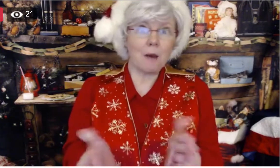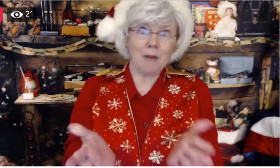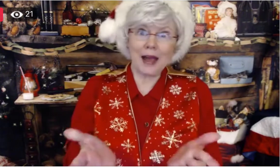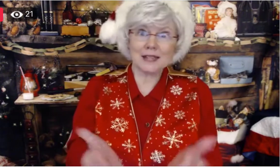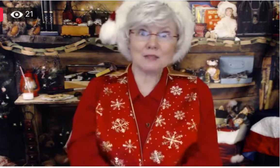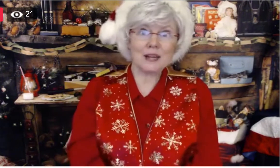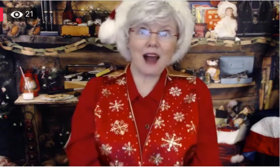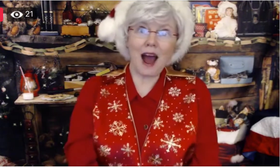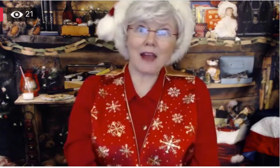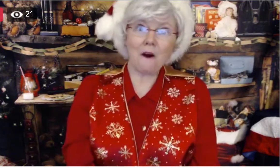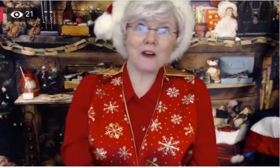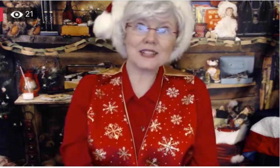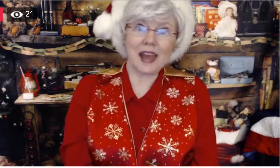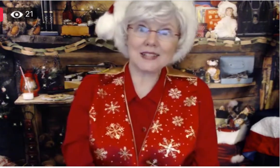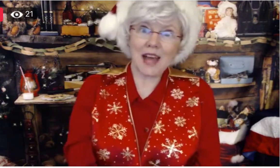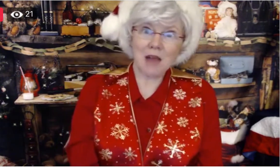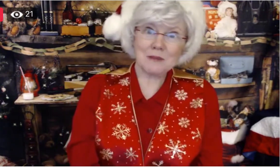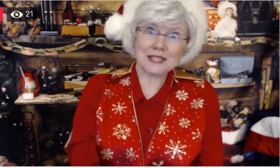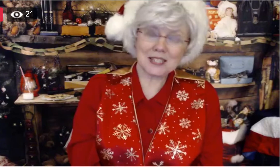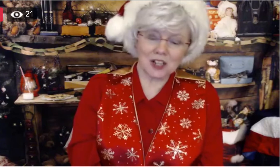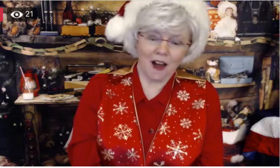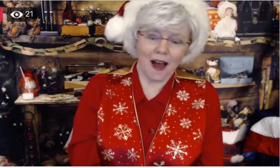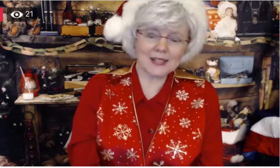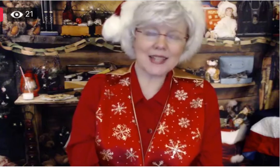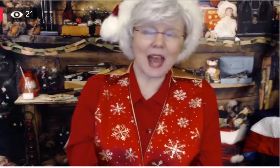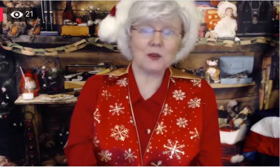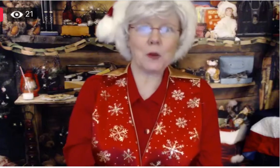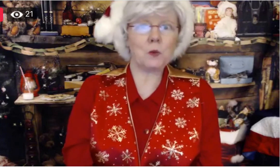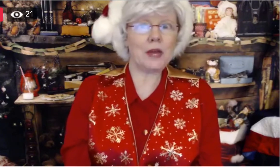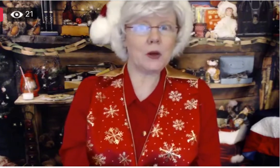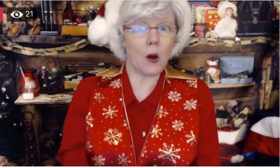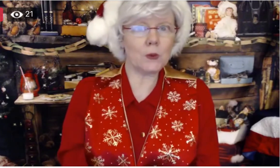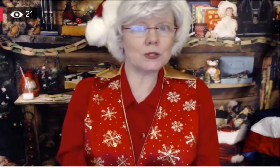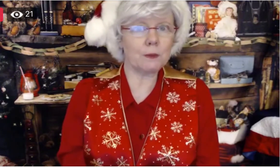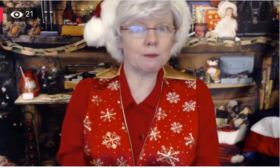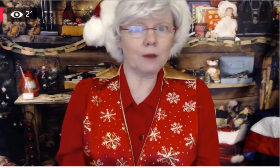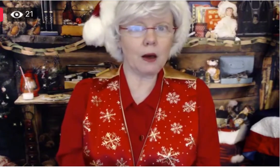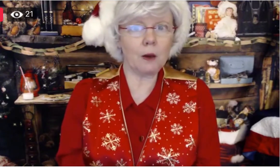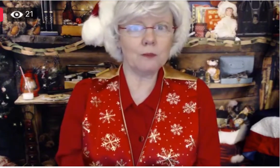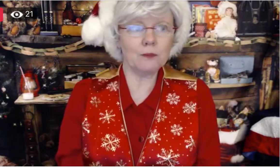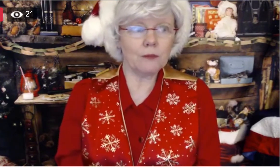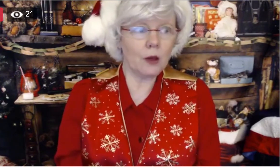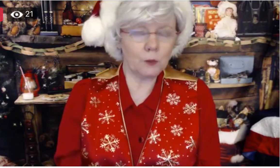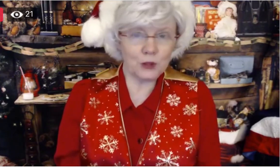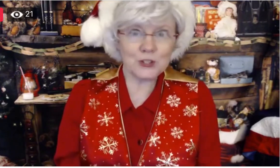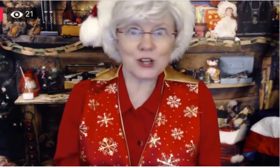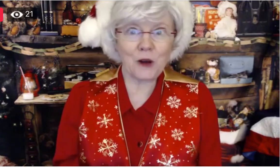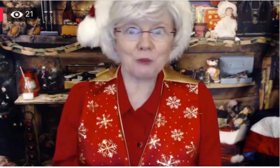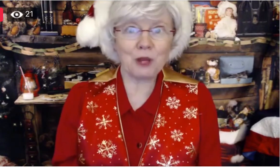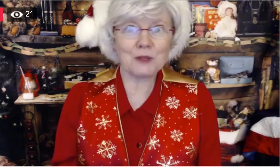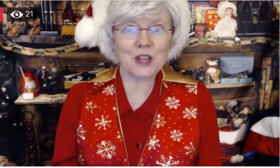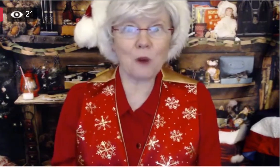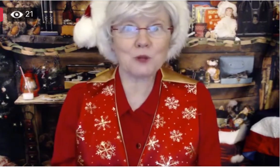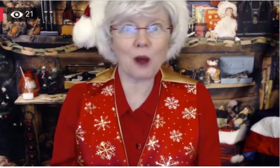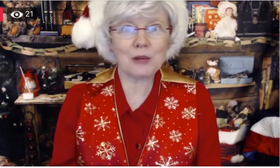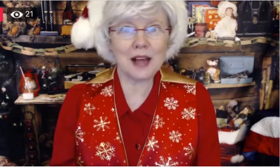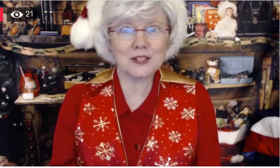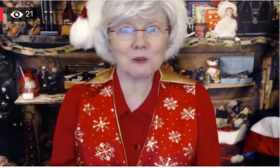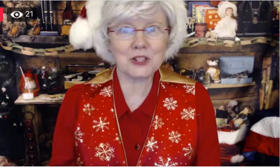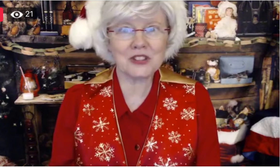My husband and I are Santa and Mrs. Claus. And when we go to, we used to go to people's homes, probably not so much this